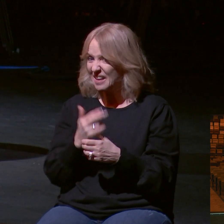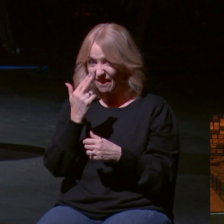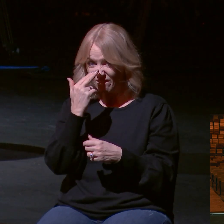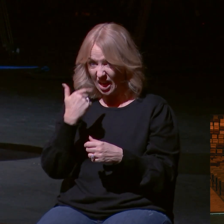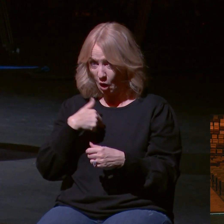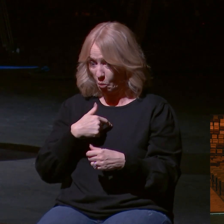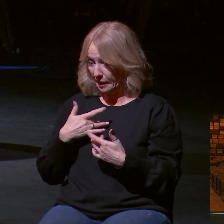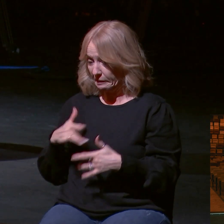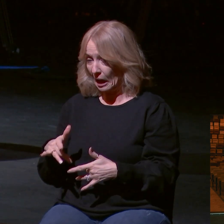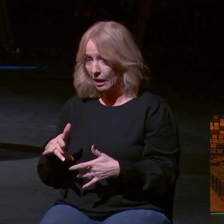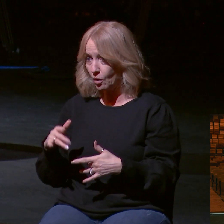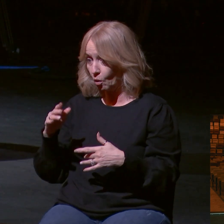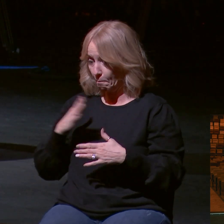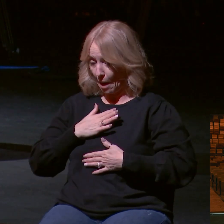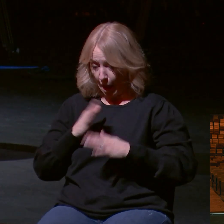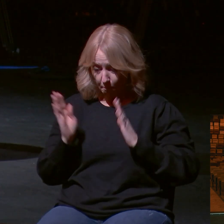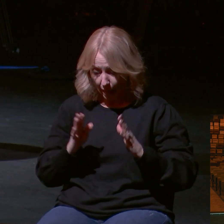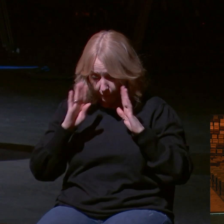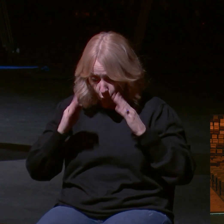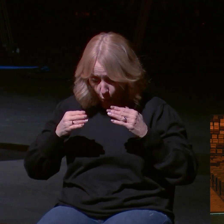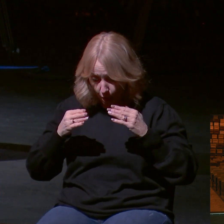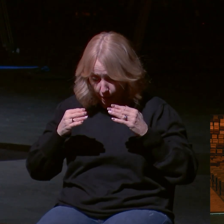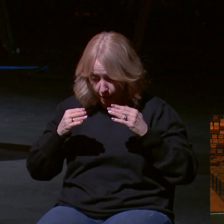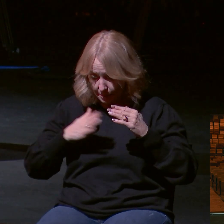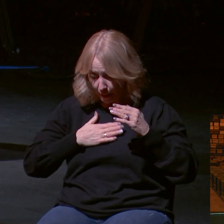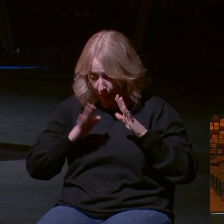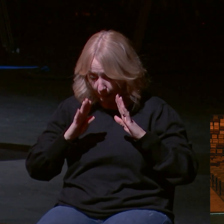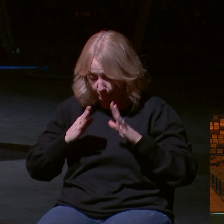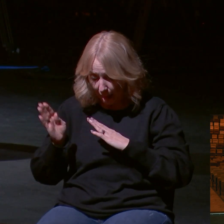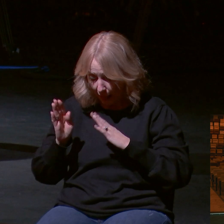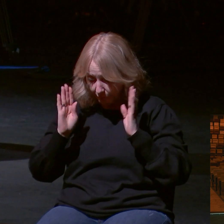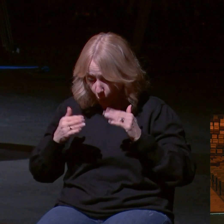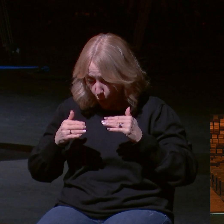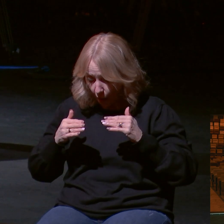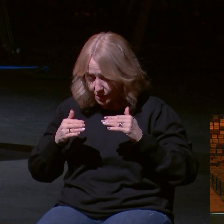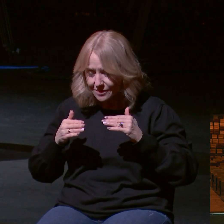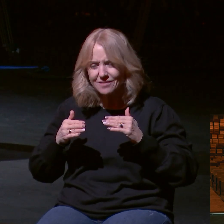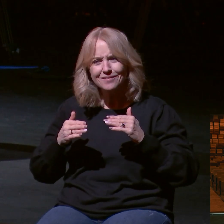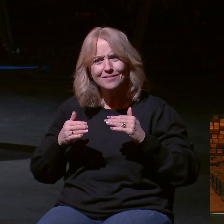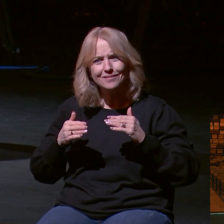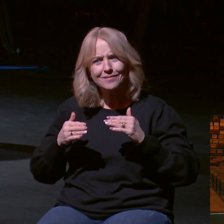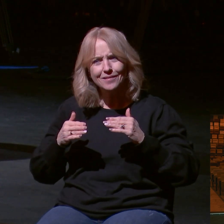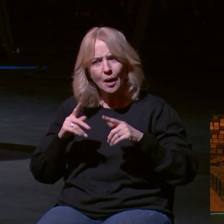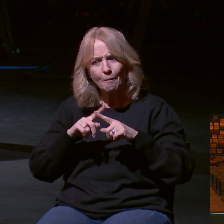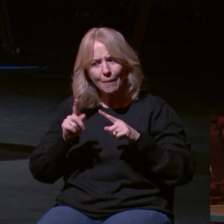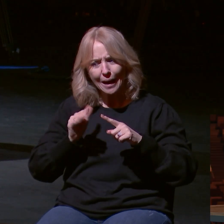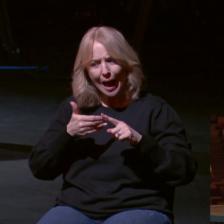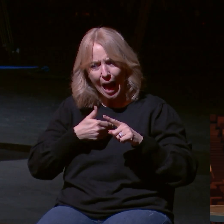while ironically, it could be those very plans that are distracting us from what God has actually planned for